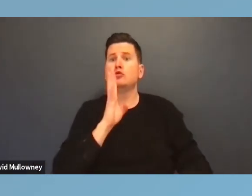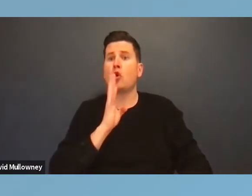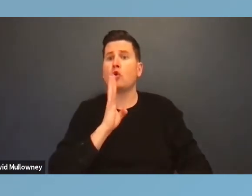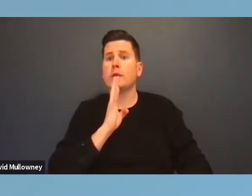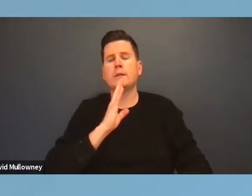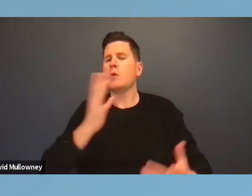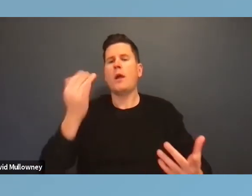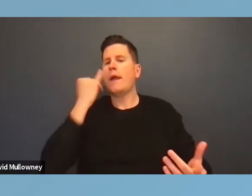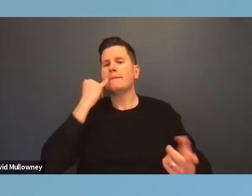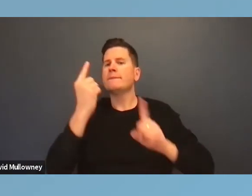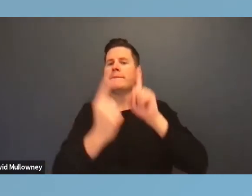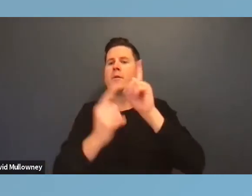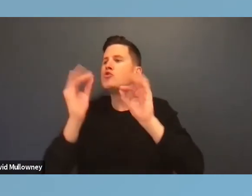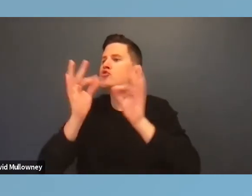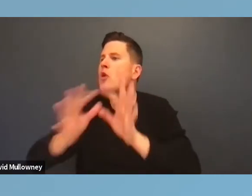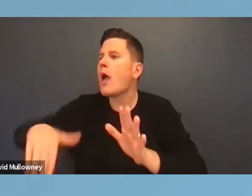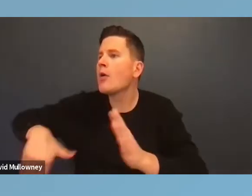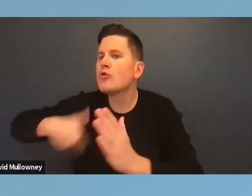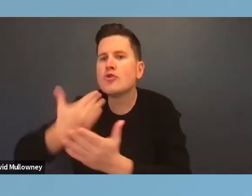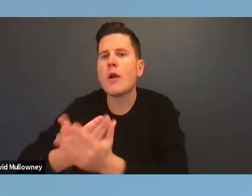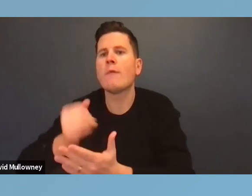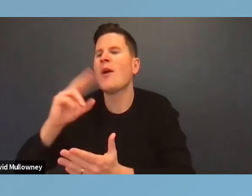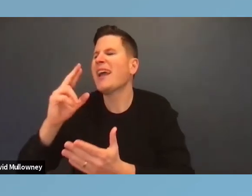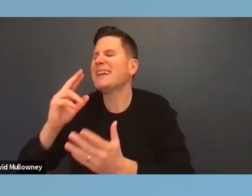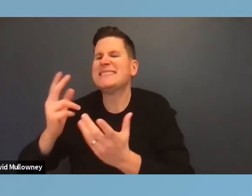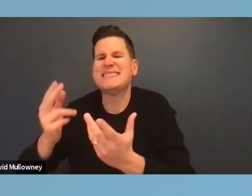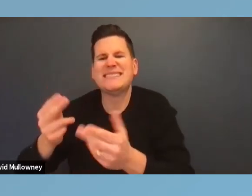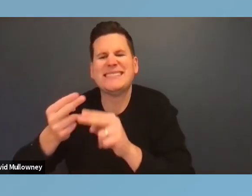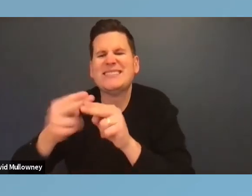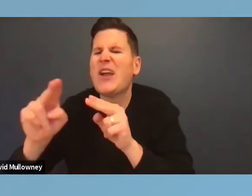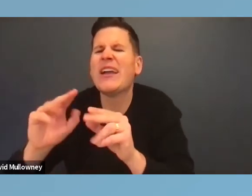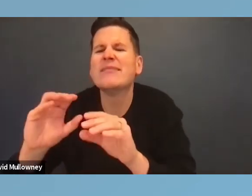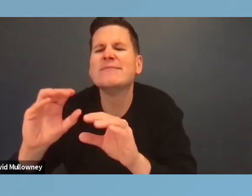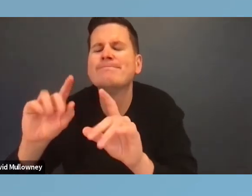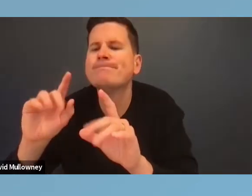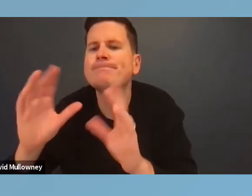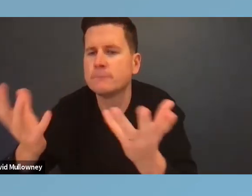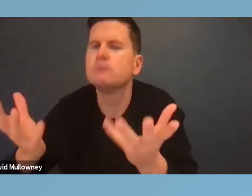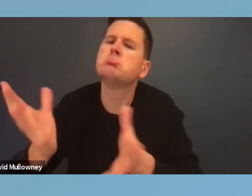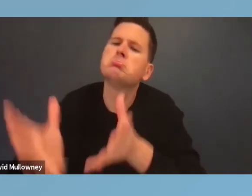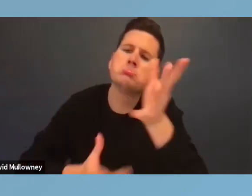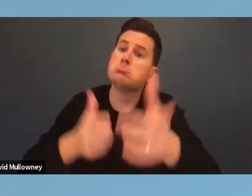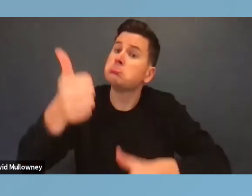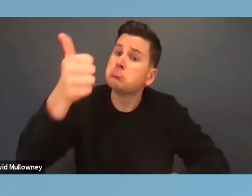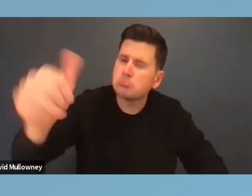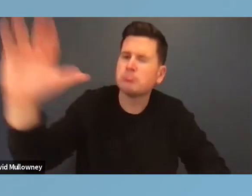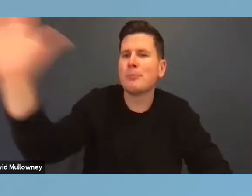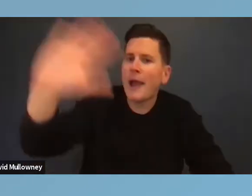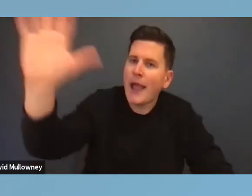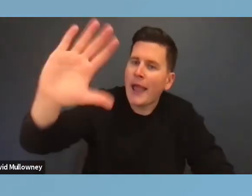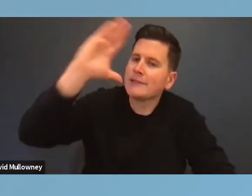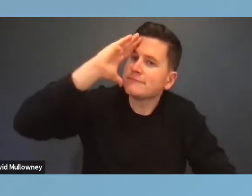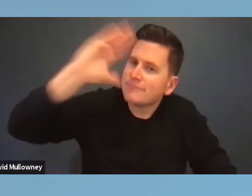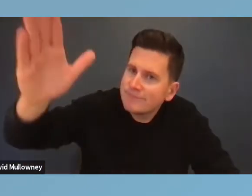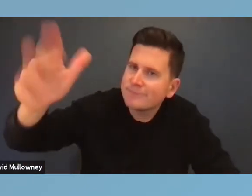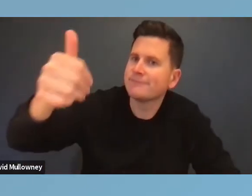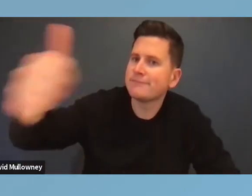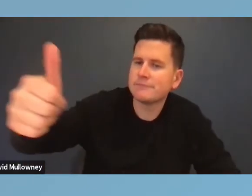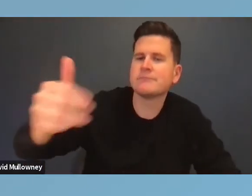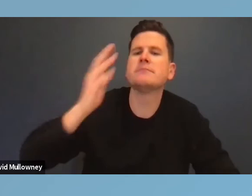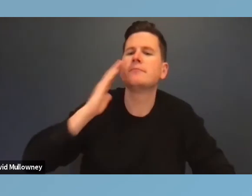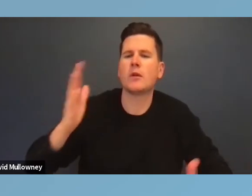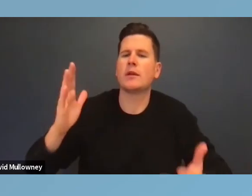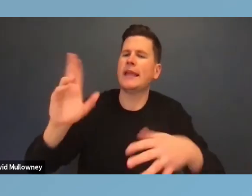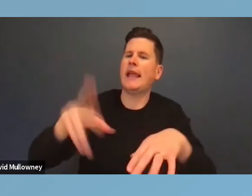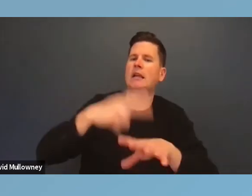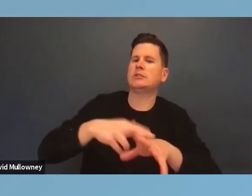be confusing about who's talking if you're gesturing. But if the interpreter hasn't arrived yet, you can use a little bit of gesturing. You can